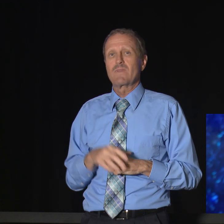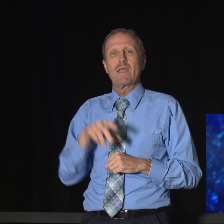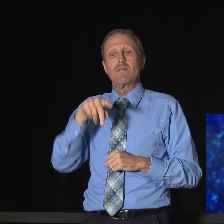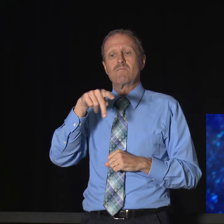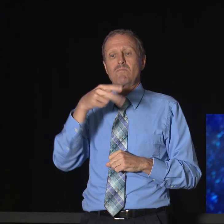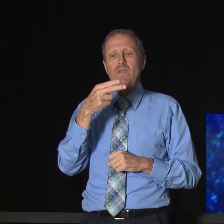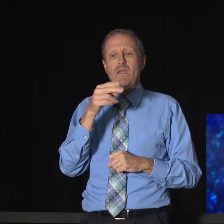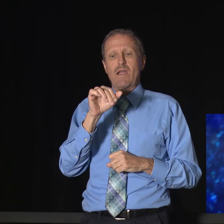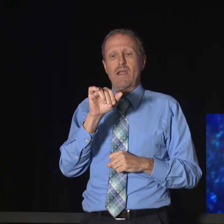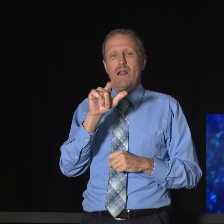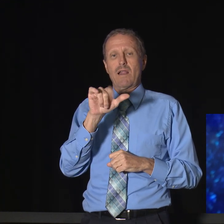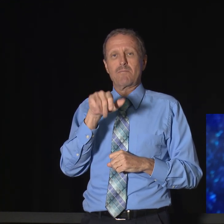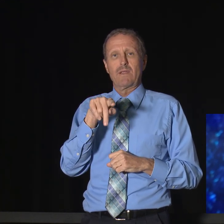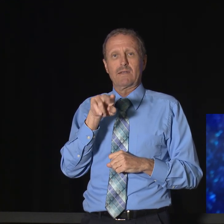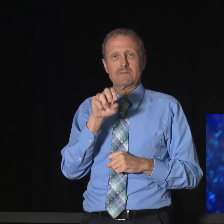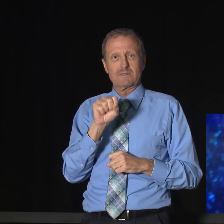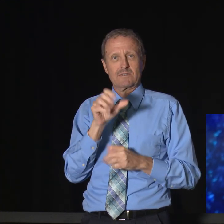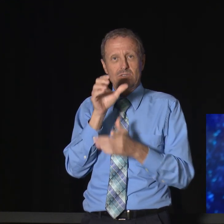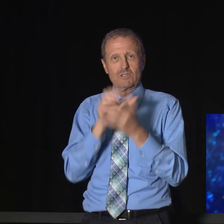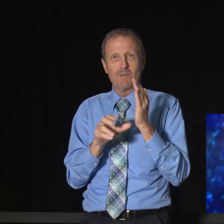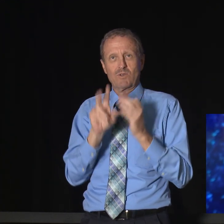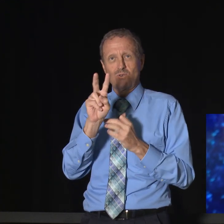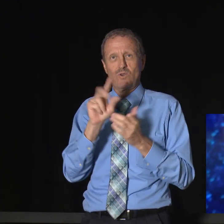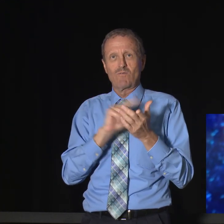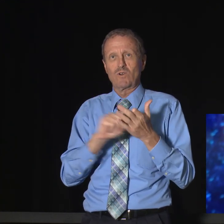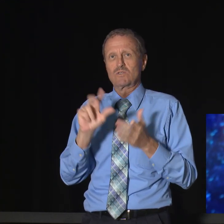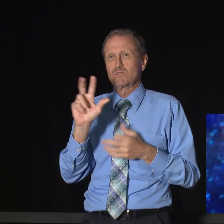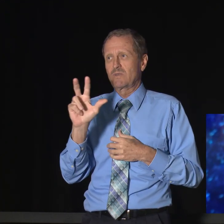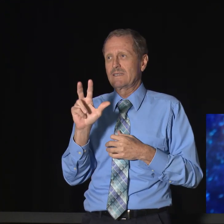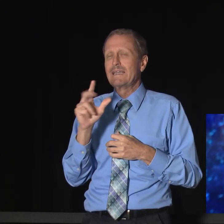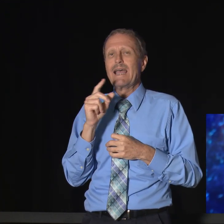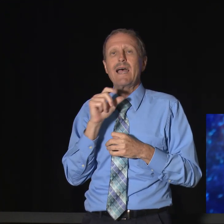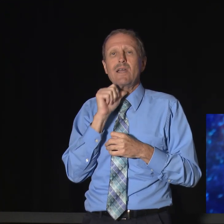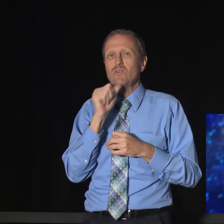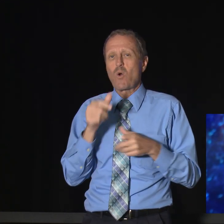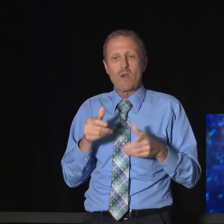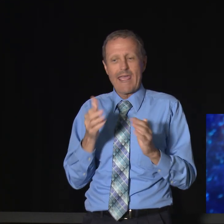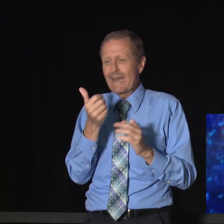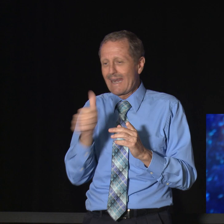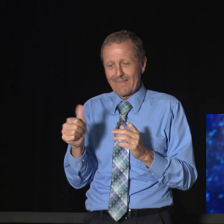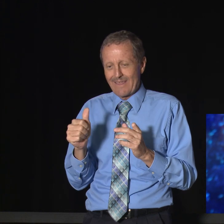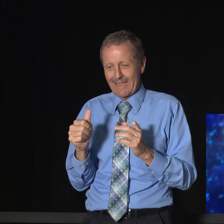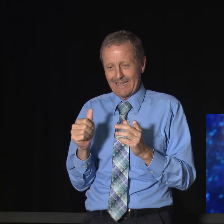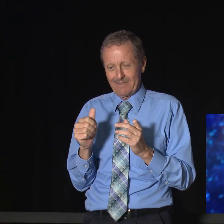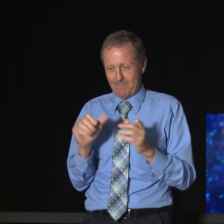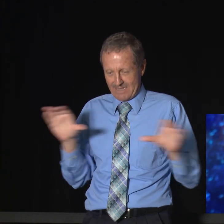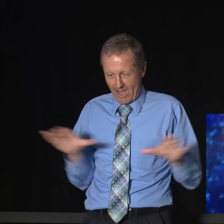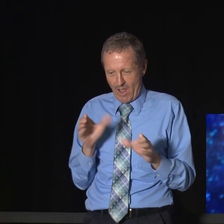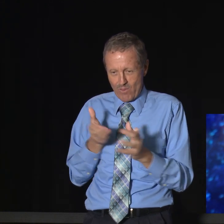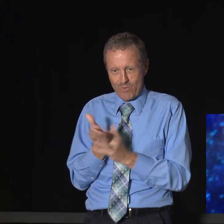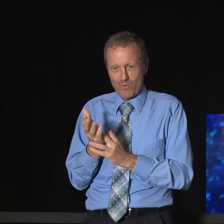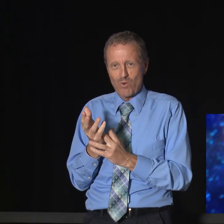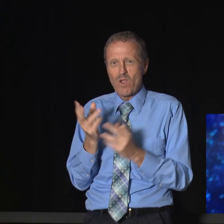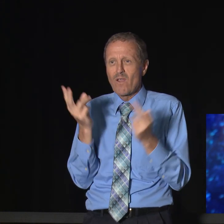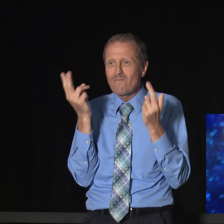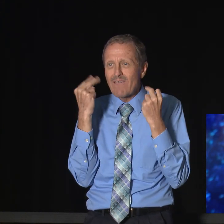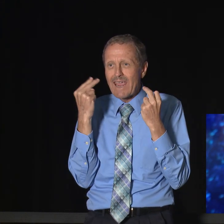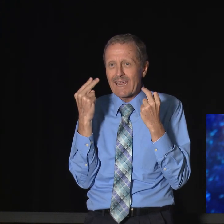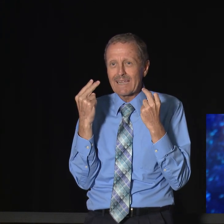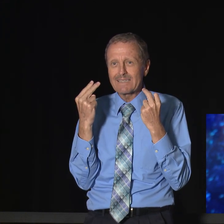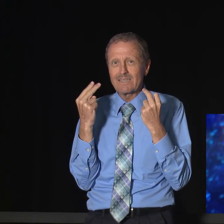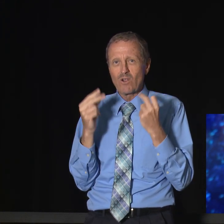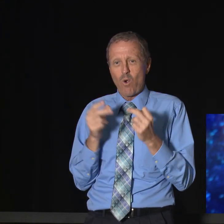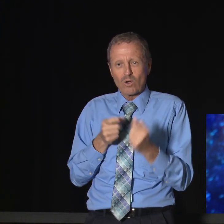Philippians chapter 2, verse 3. Let nothing be done through strife or vainglory, but in lowliness